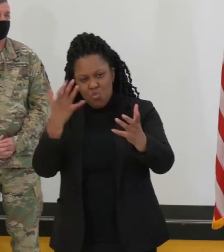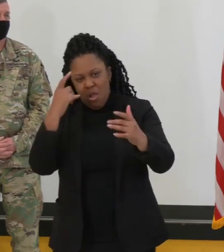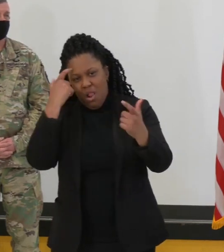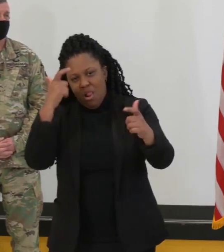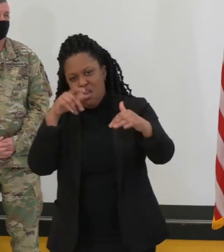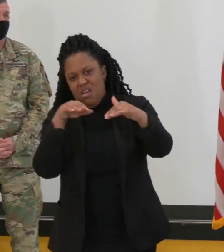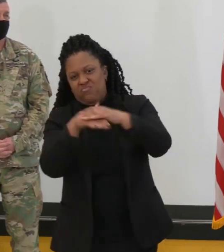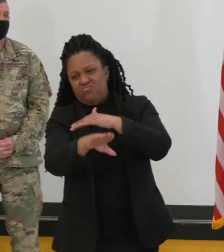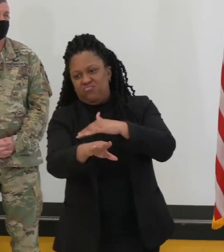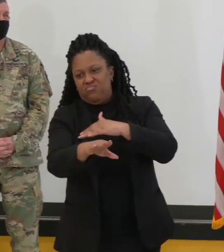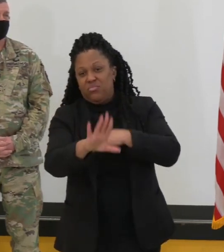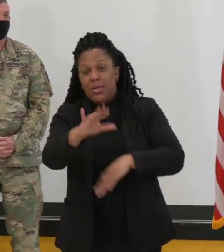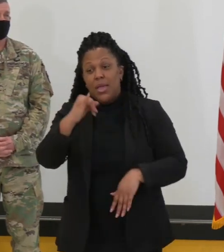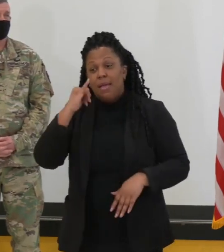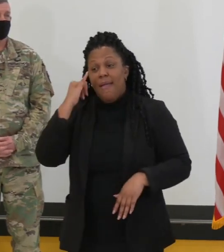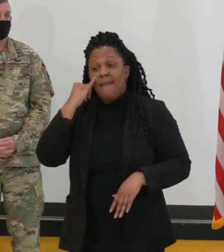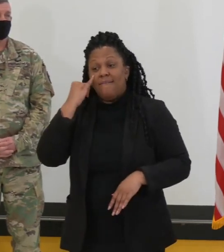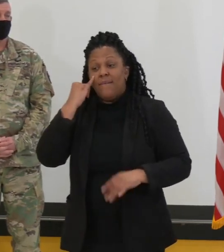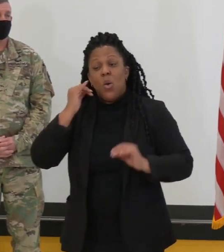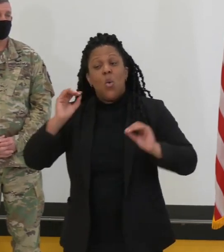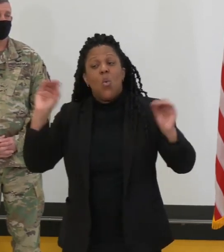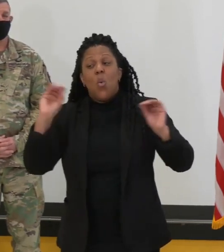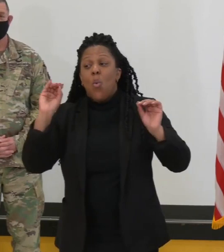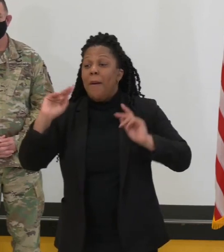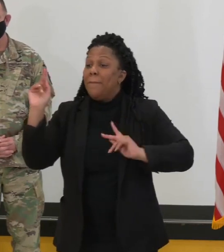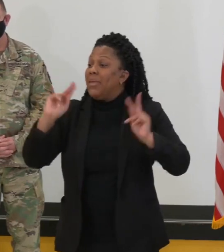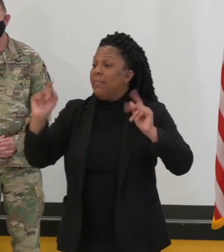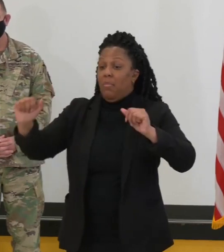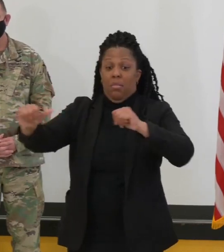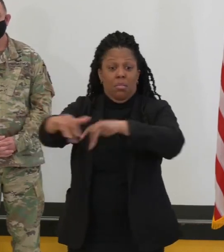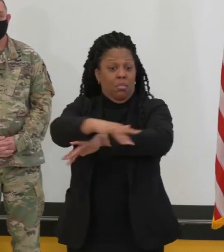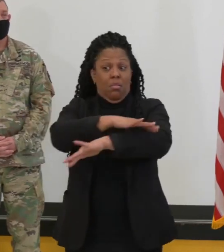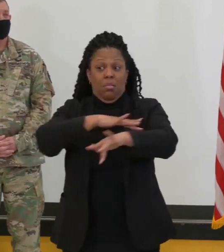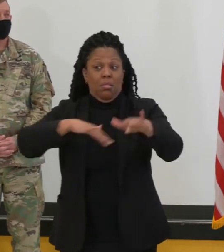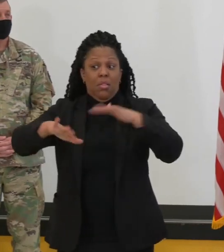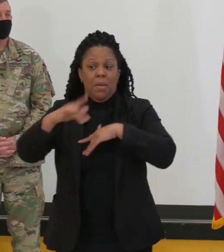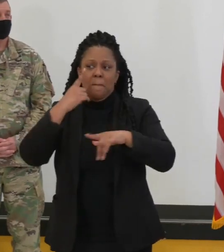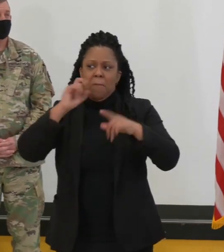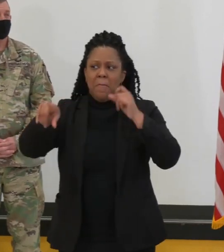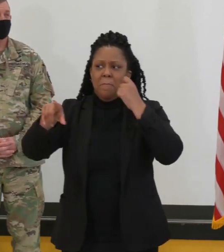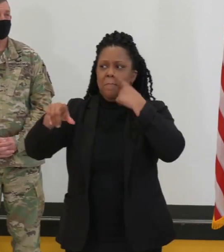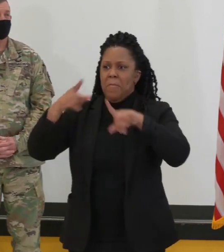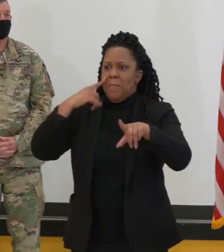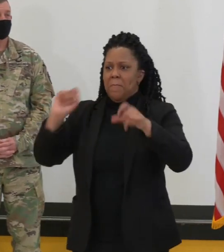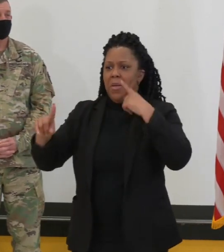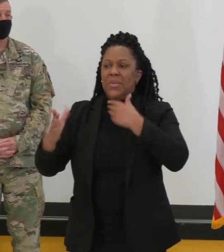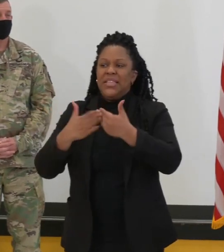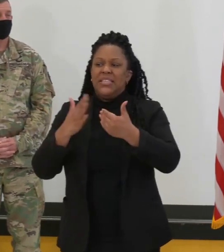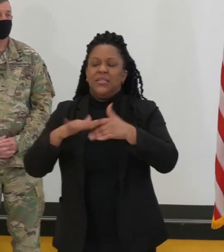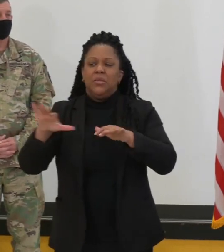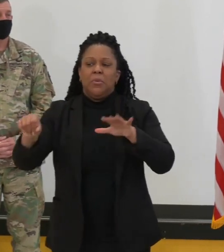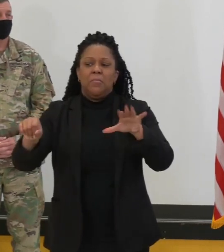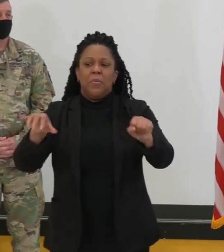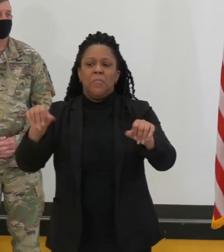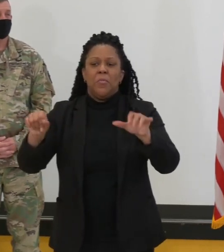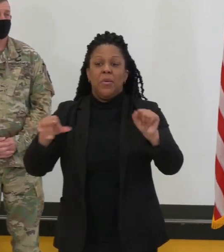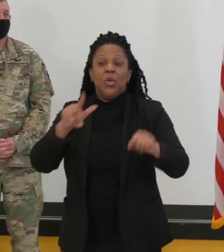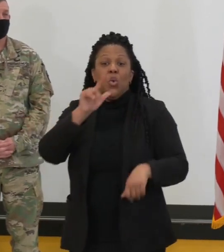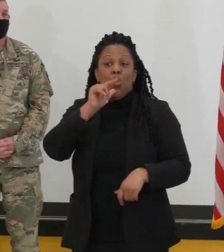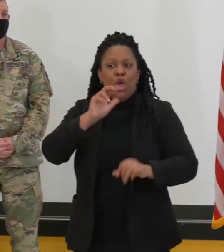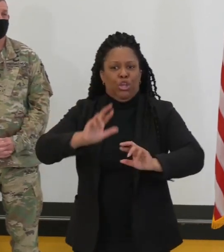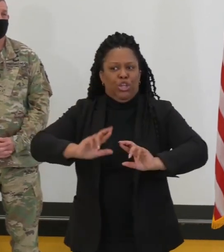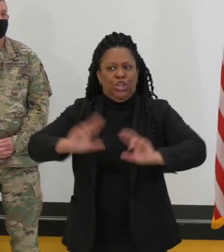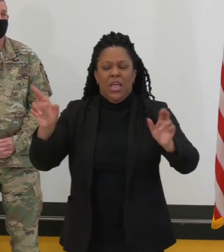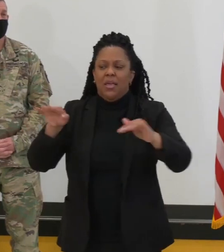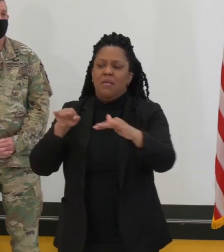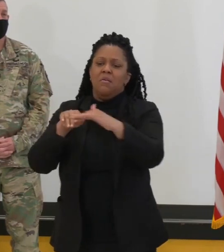make it simpler and easier for us to identify those bad actors who are out there to create damage and to steal other people's